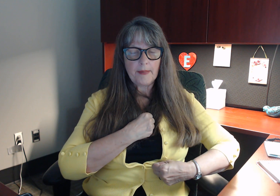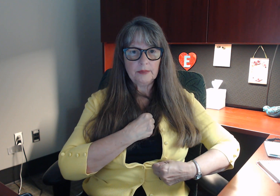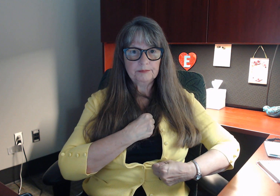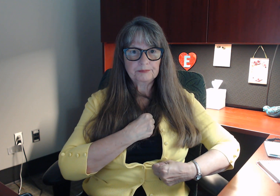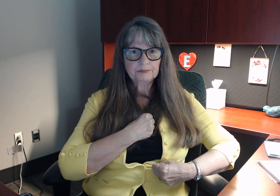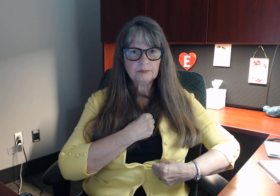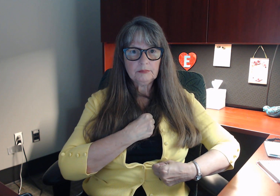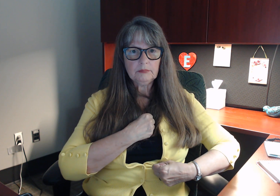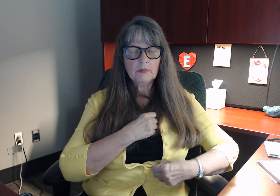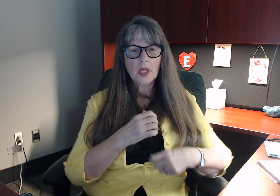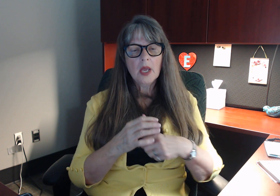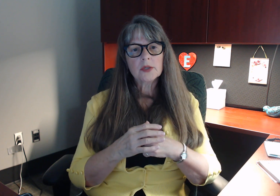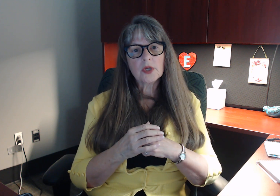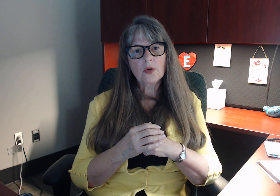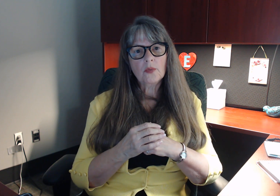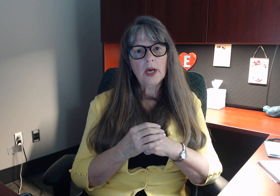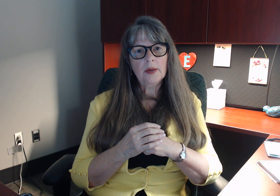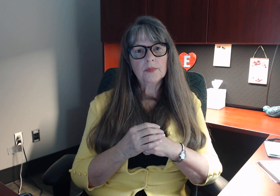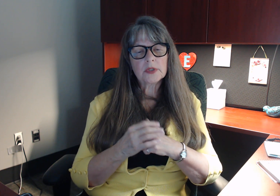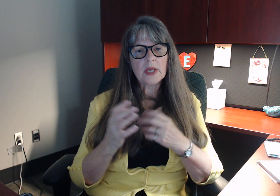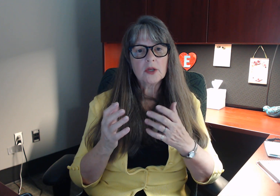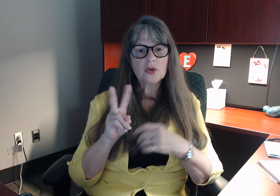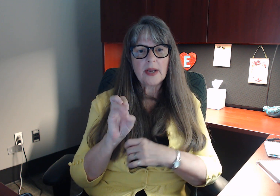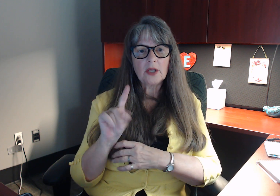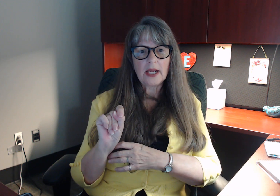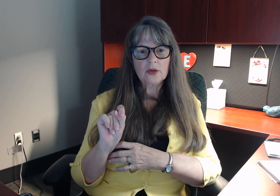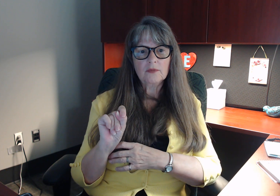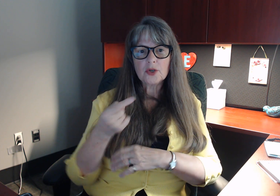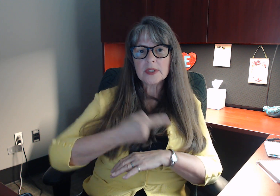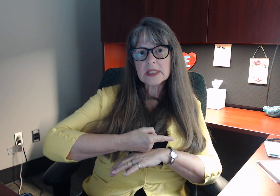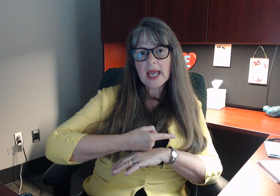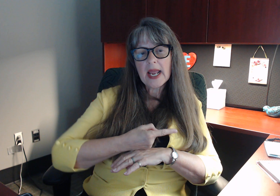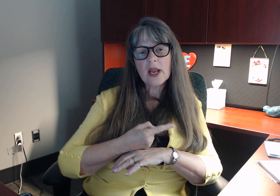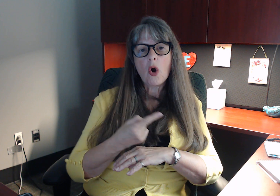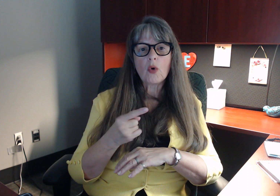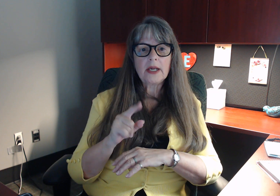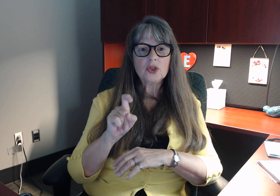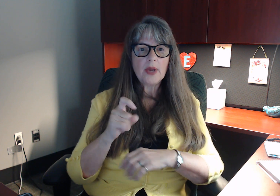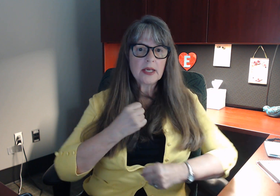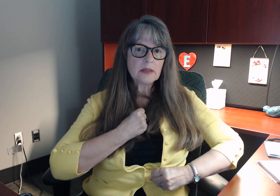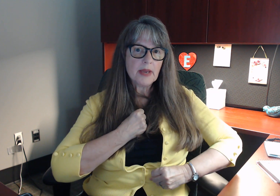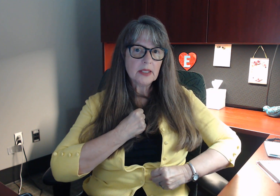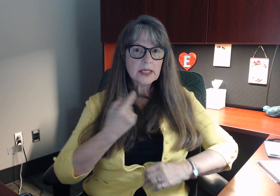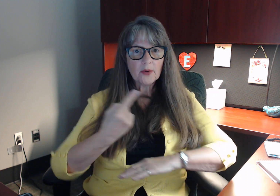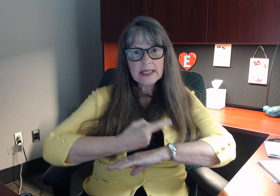weapon. So so I can do Veterans Day, or I can do ex-military